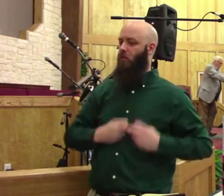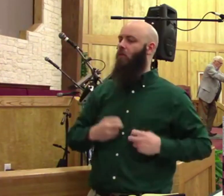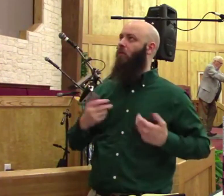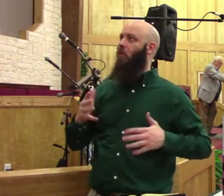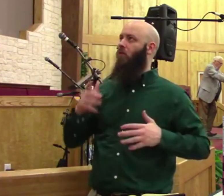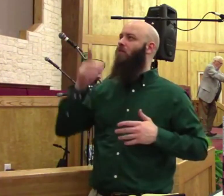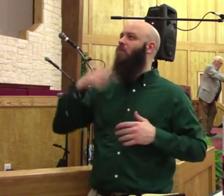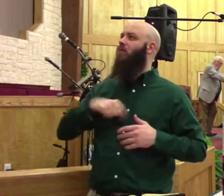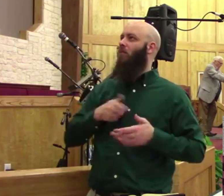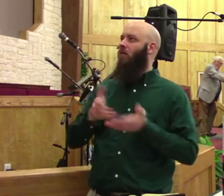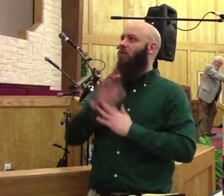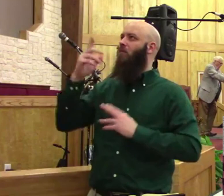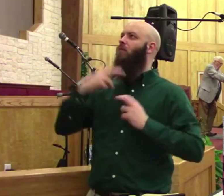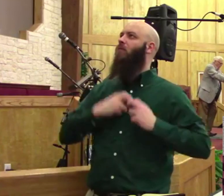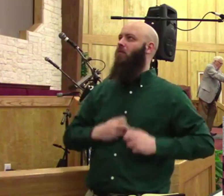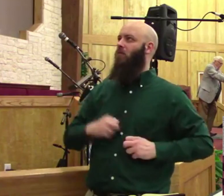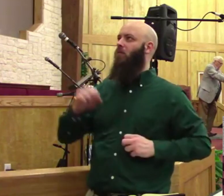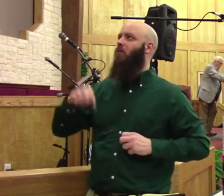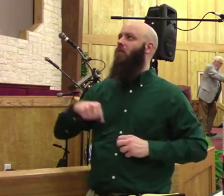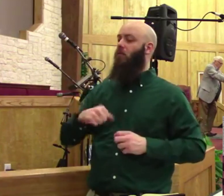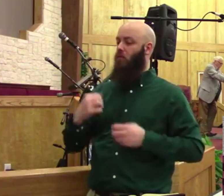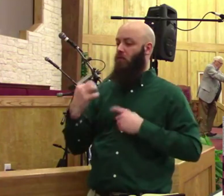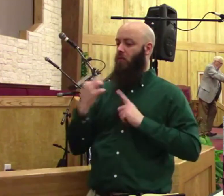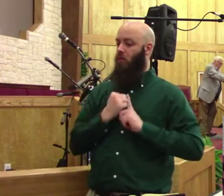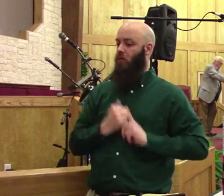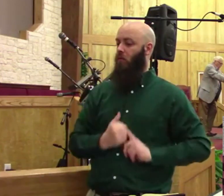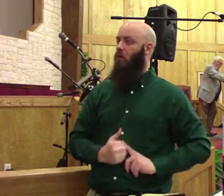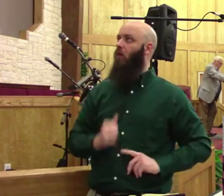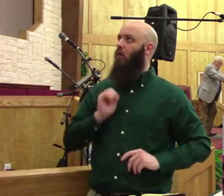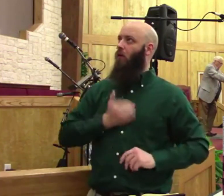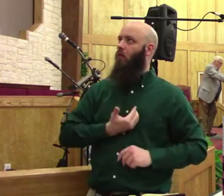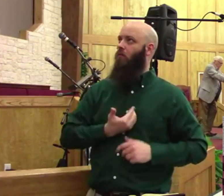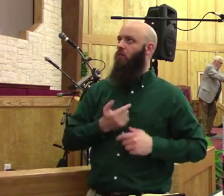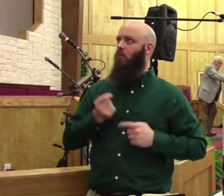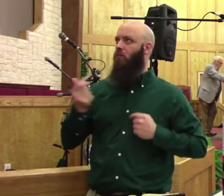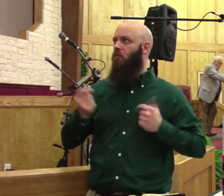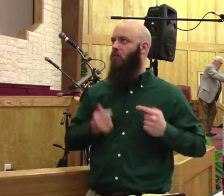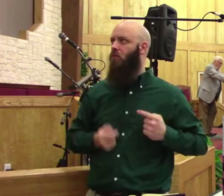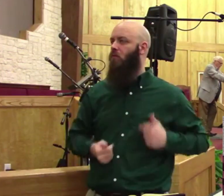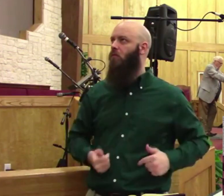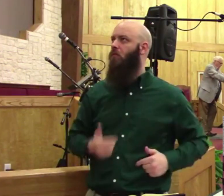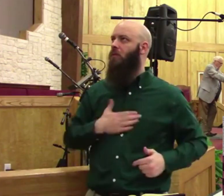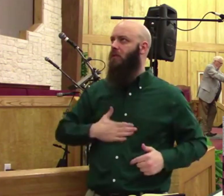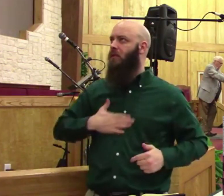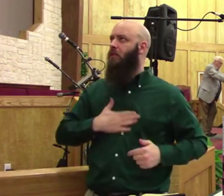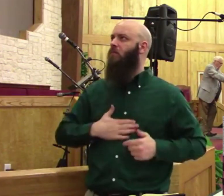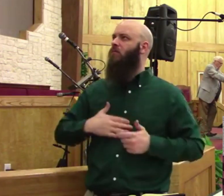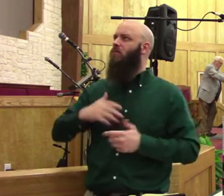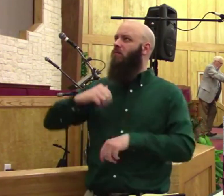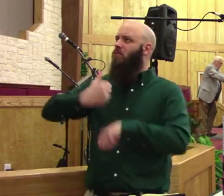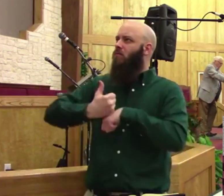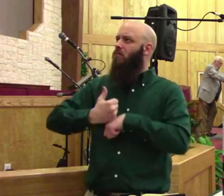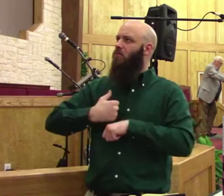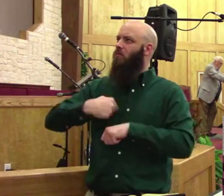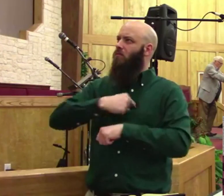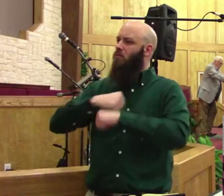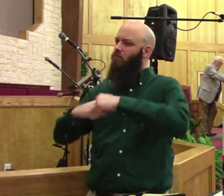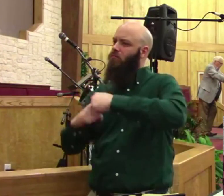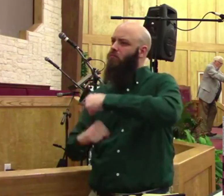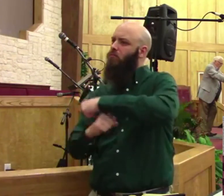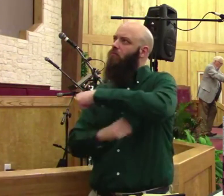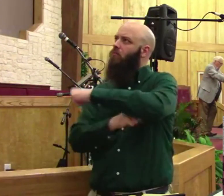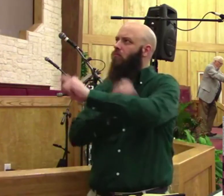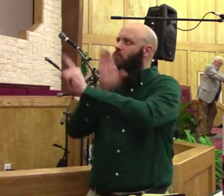And through your word, by the power of your Spirit this morning, set us and make us steadfast in the